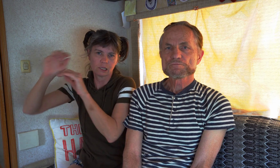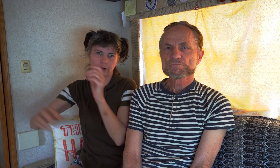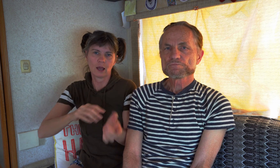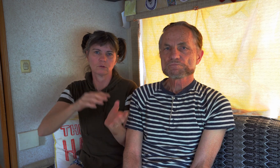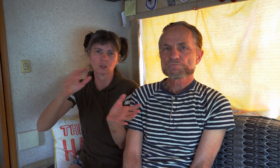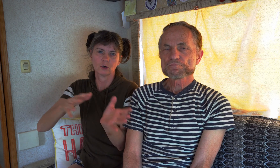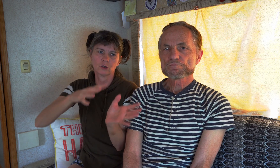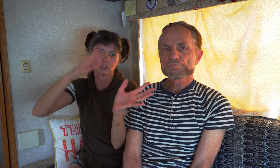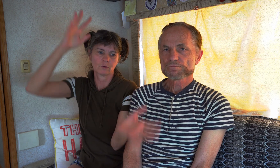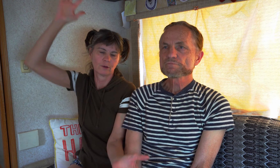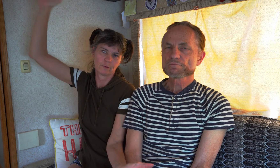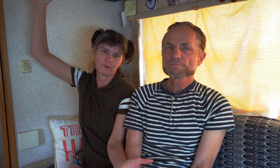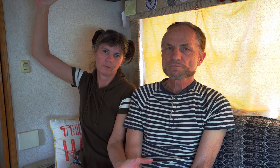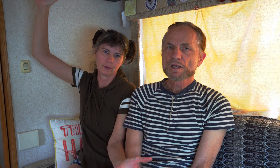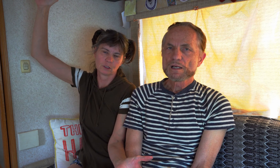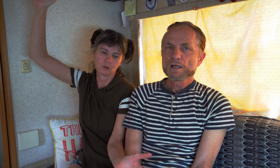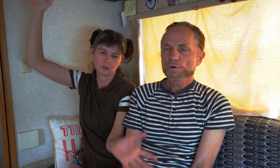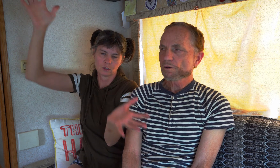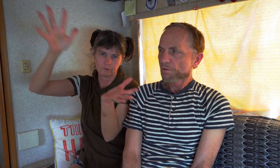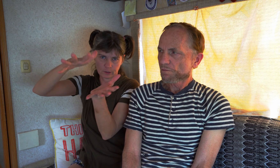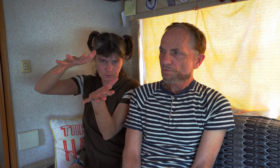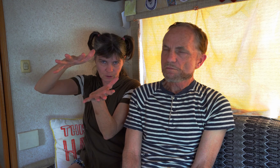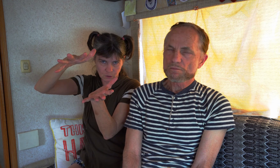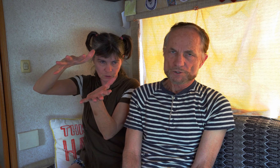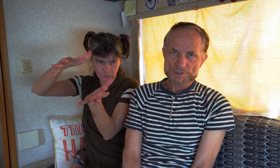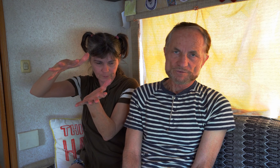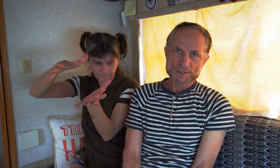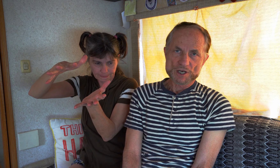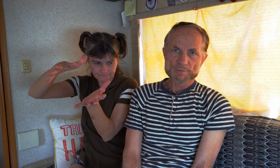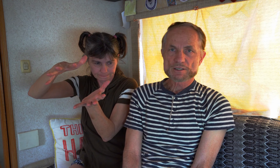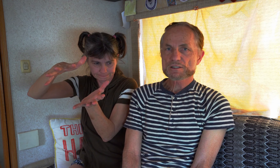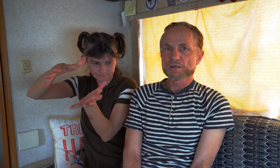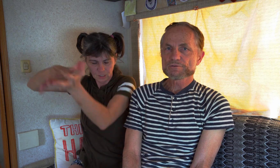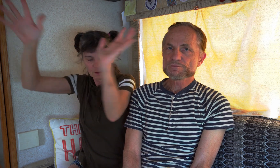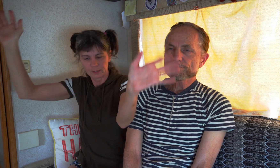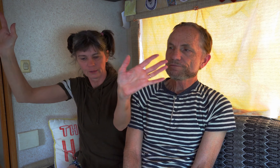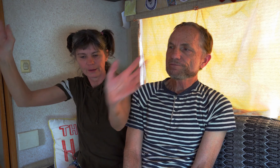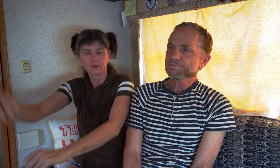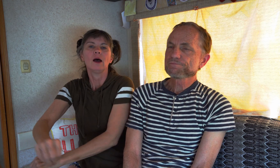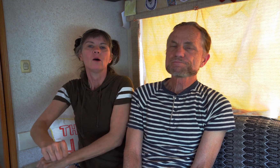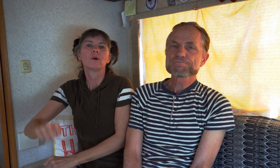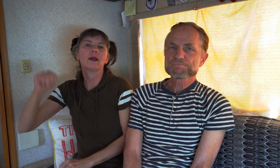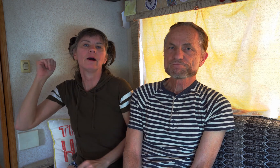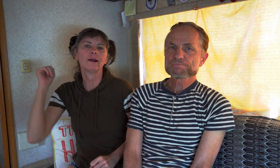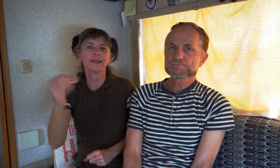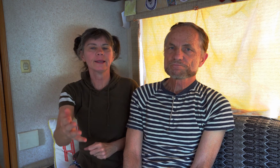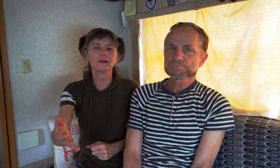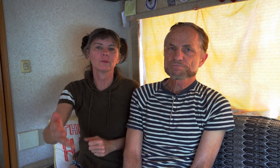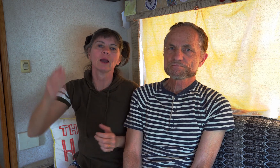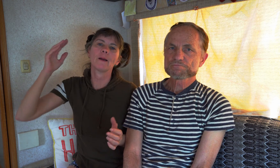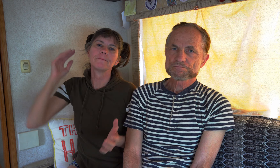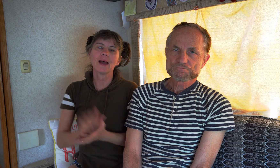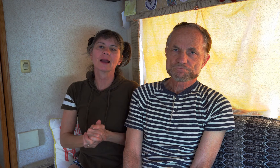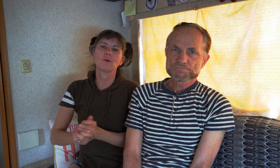been clearing out storage units, going from a very big storage unit to a very small storage unit. Which is a job in itself. But anyway, we are